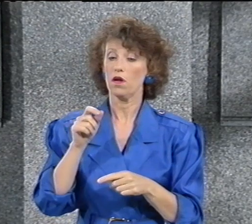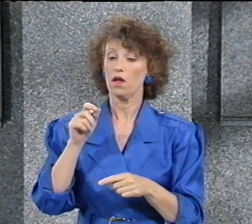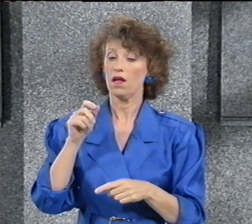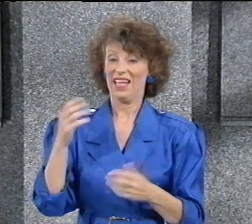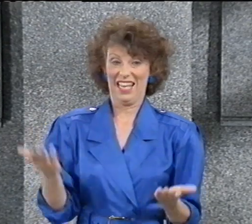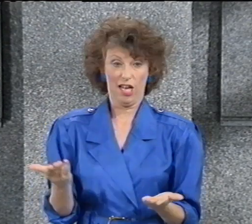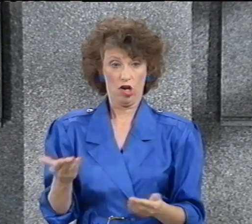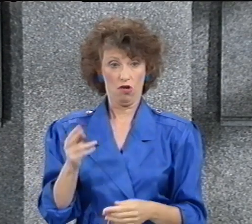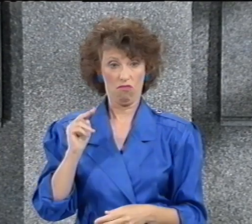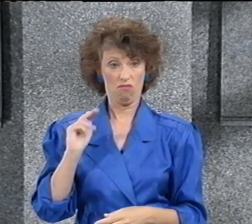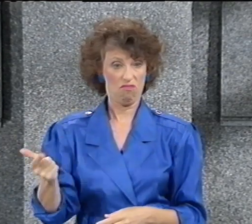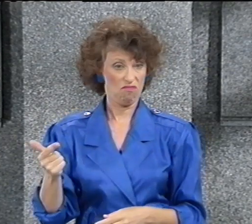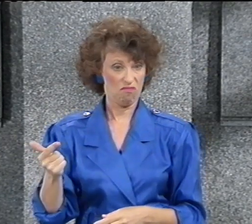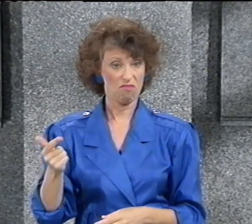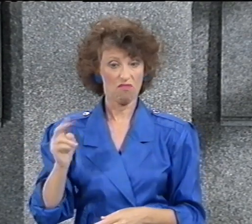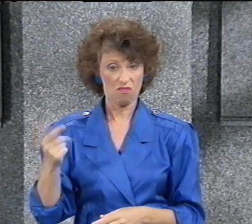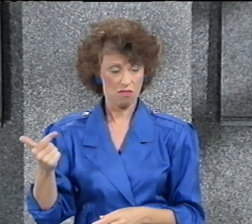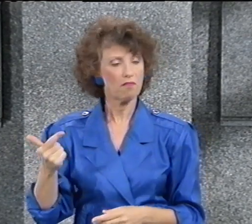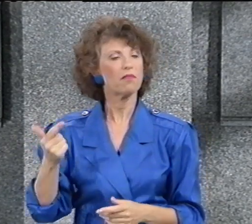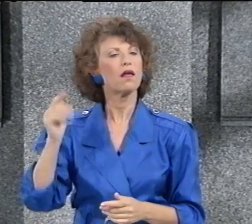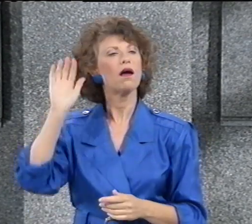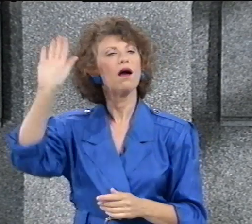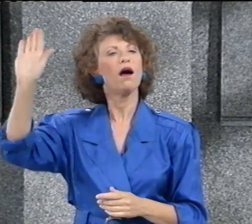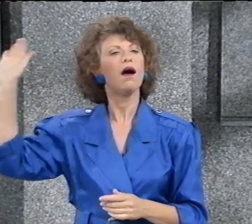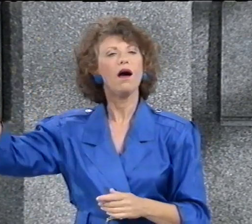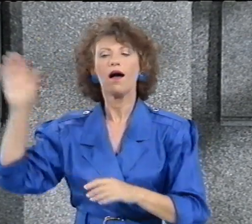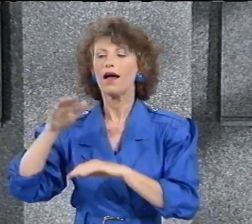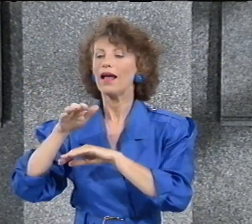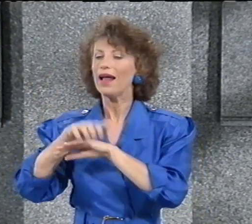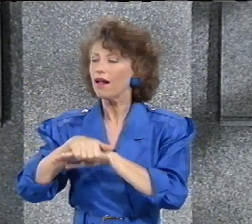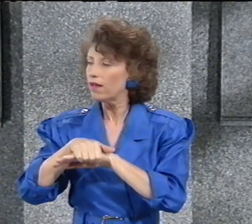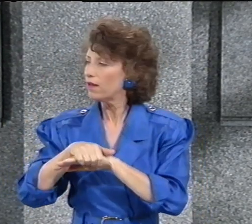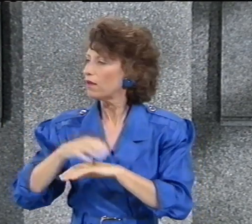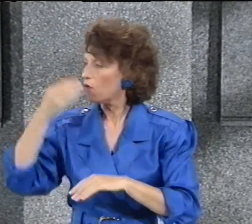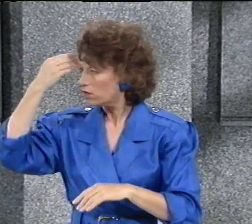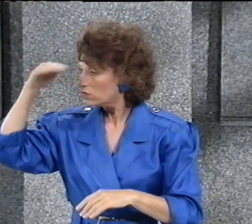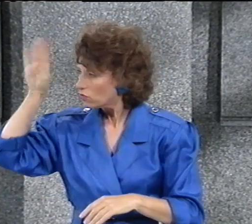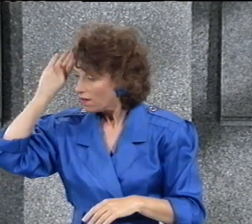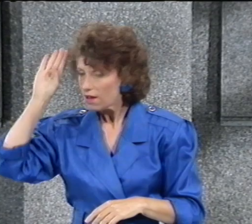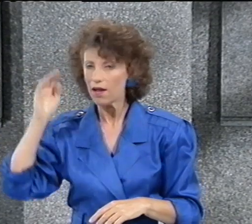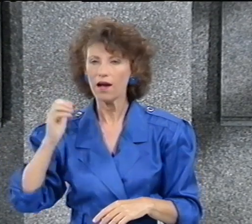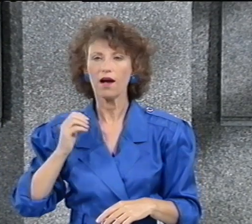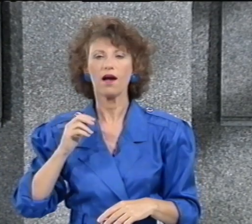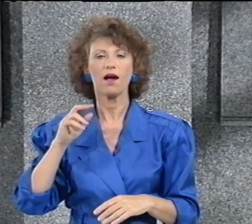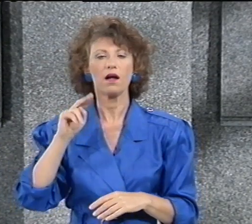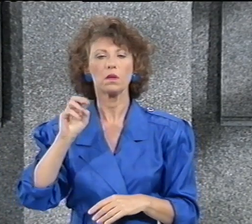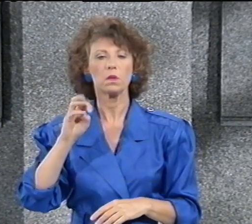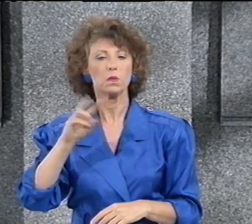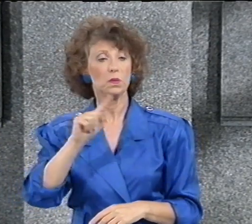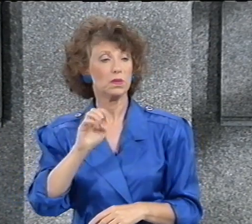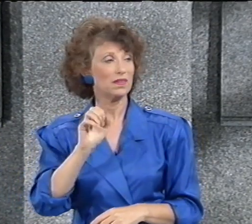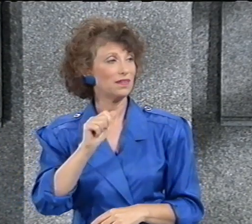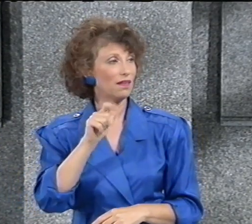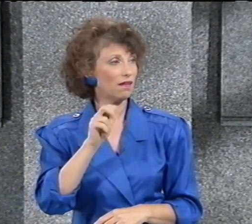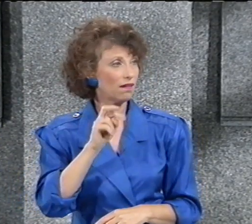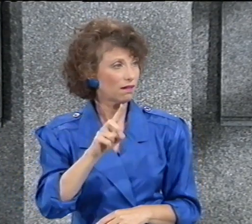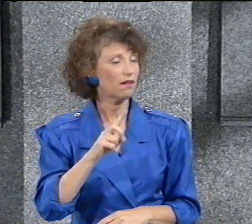Our loan sign for no good based on NG is interesting in other English-speaking countries that use